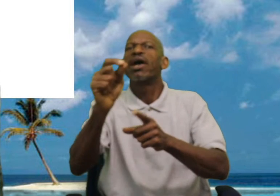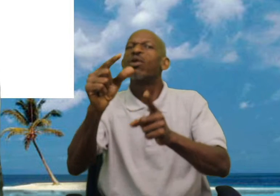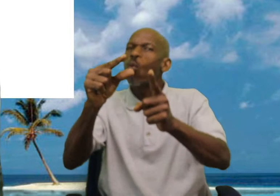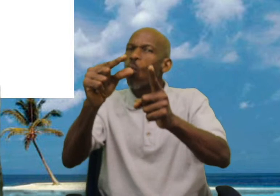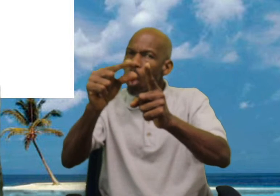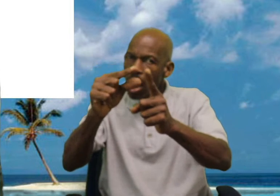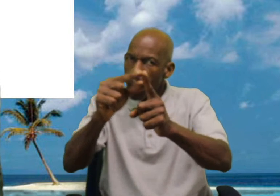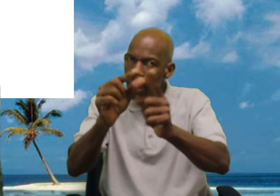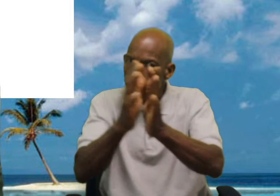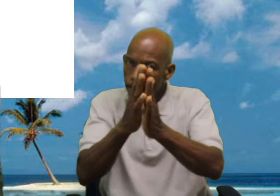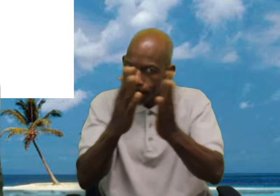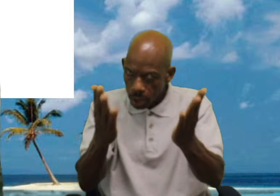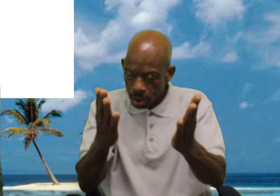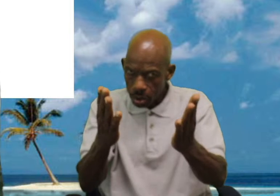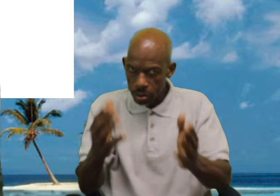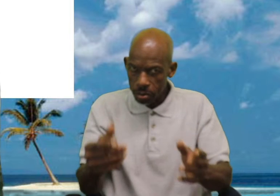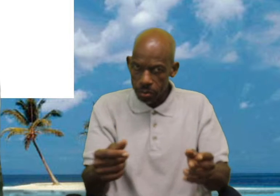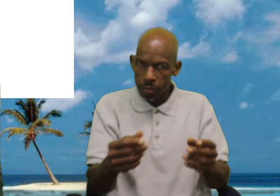it.